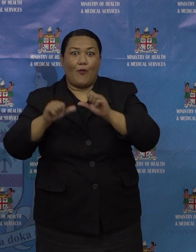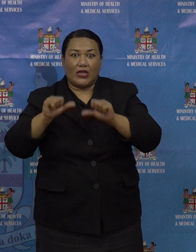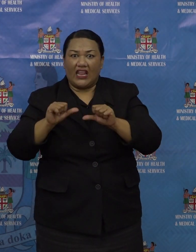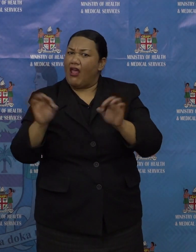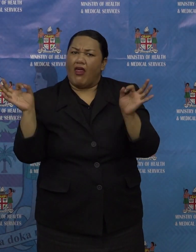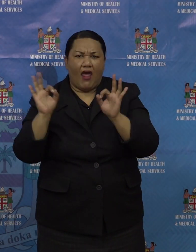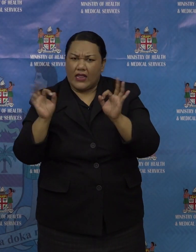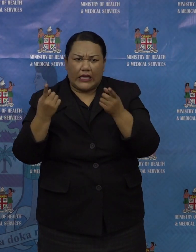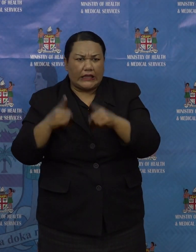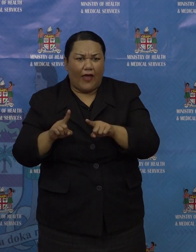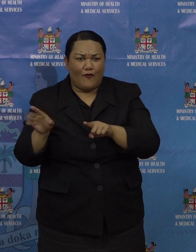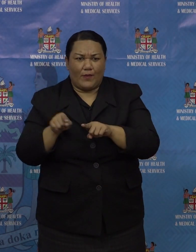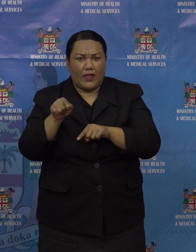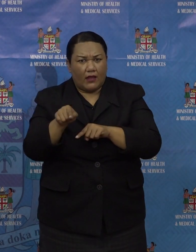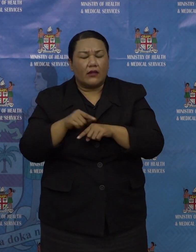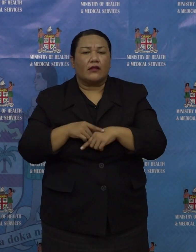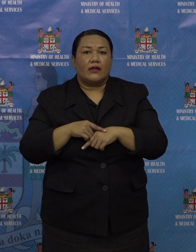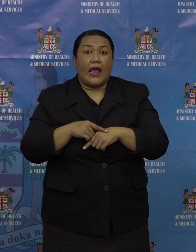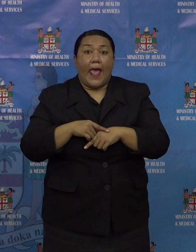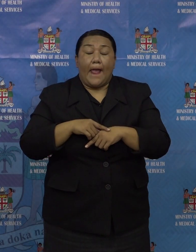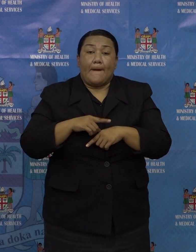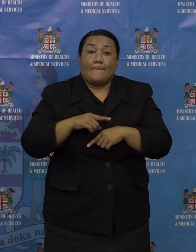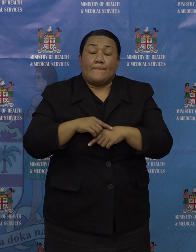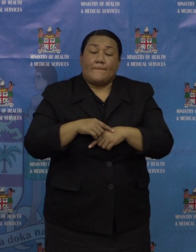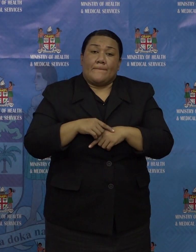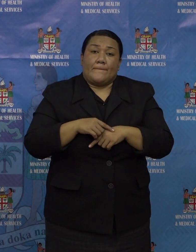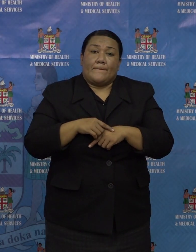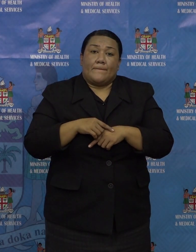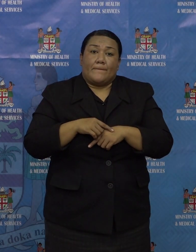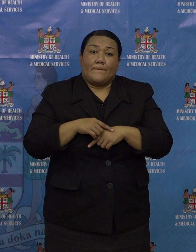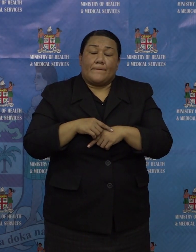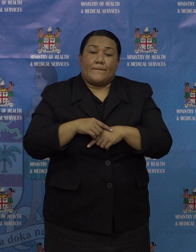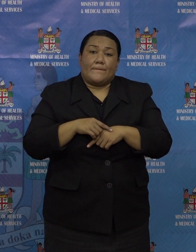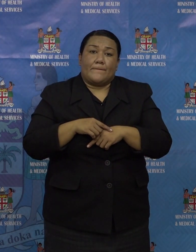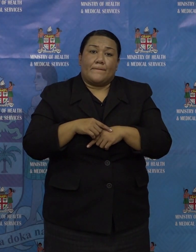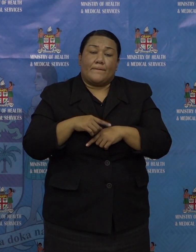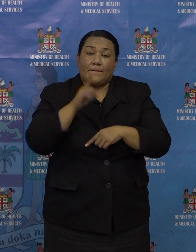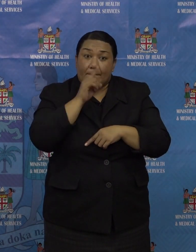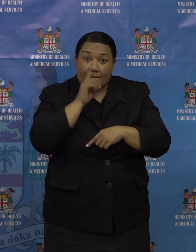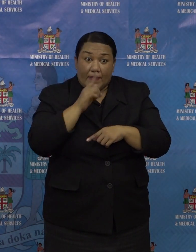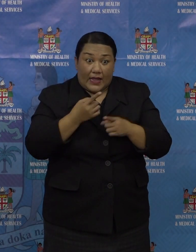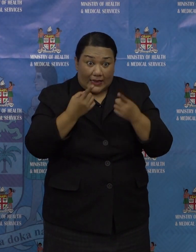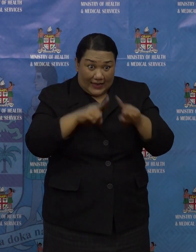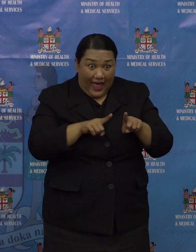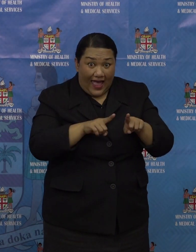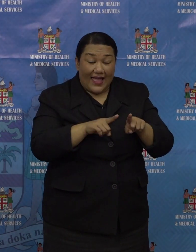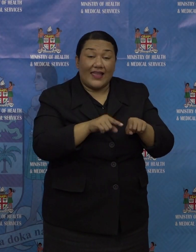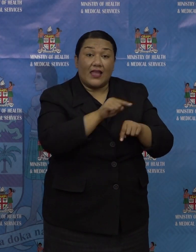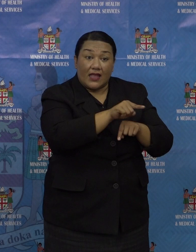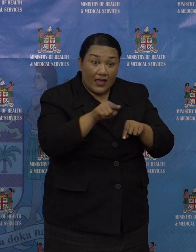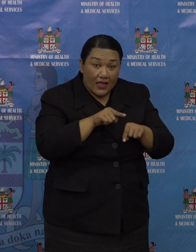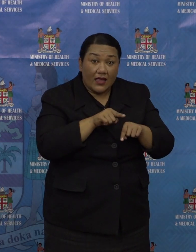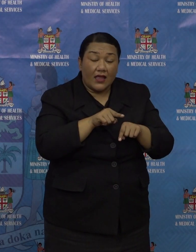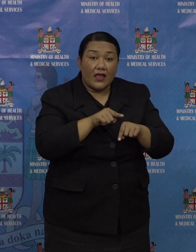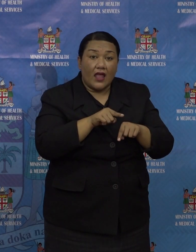die from COVID-19 in the future and is fully vaccinated, the deaths from the people who are not vaccinated will always outnumber